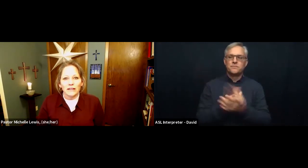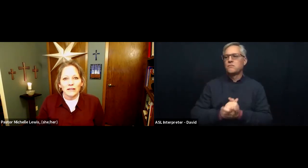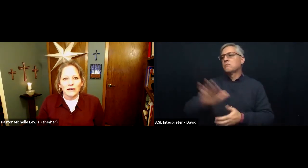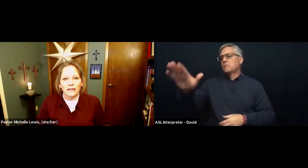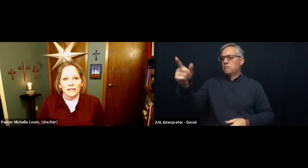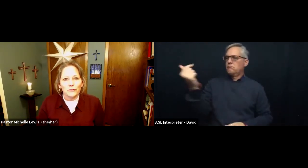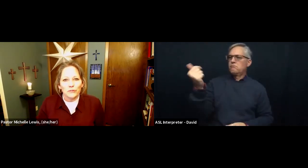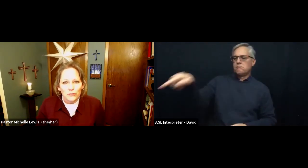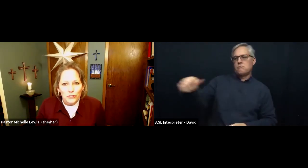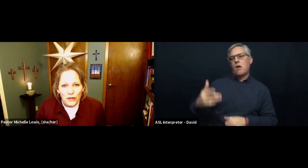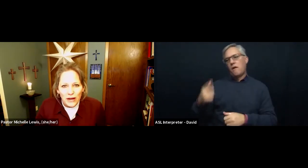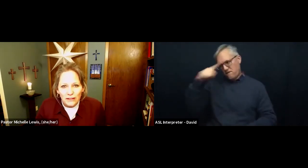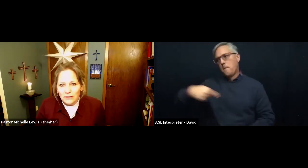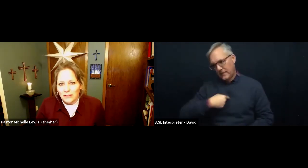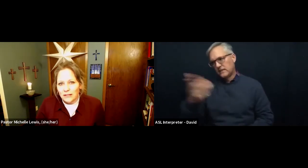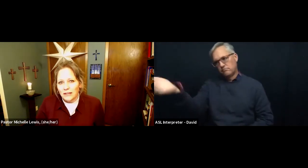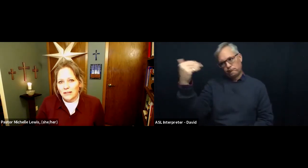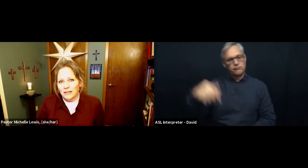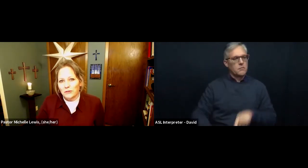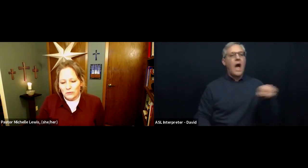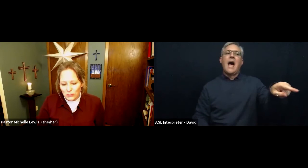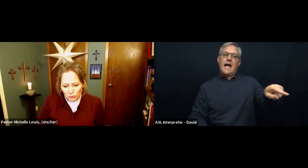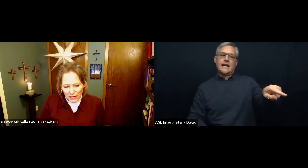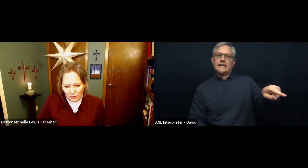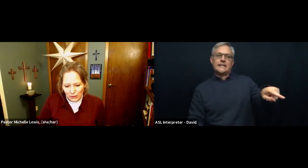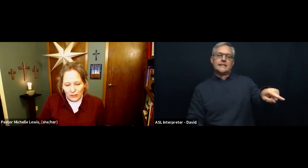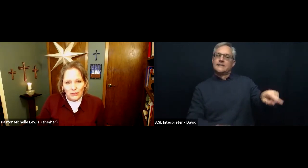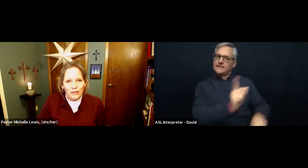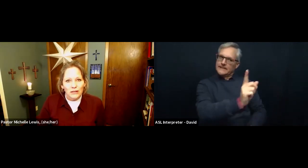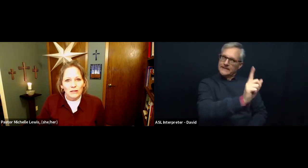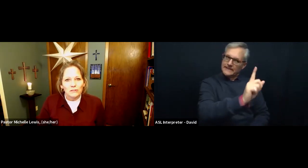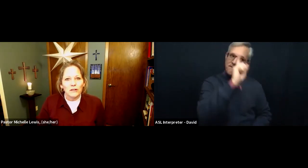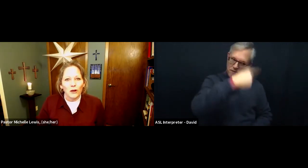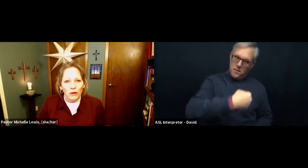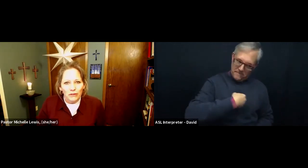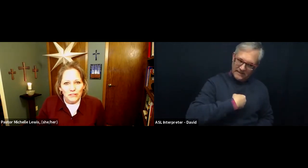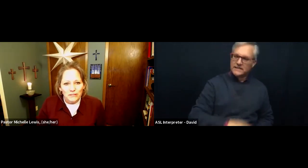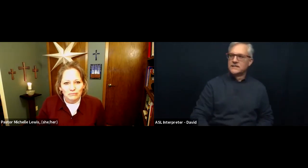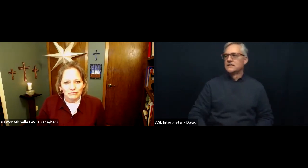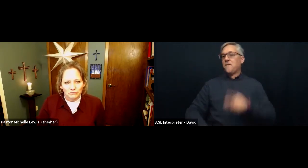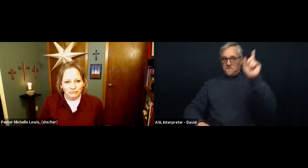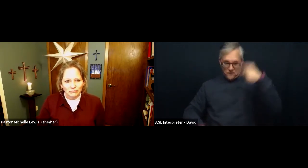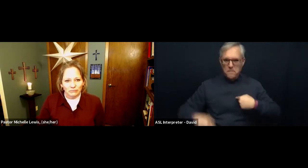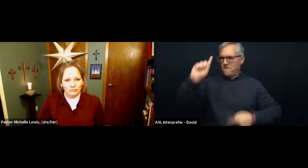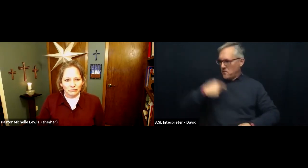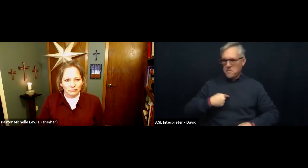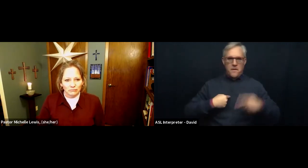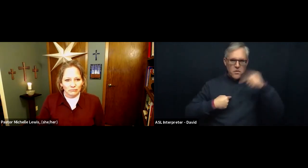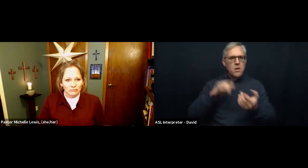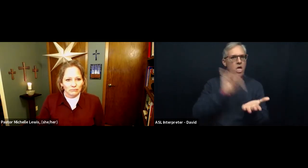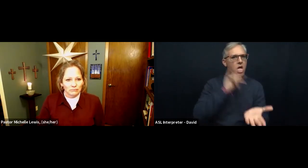Instead, use your strength, use your power to help others.